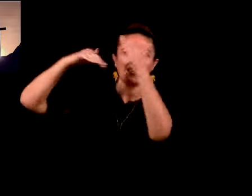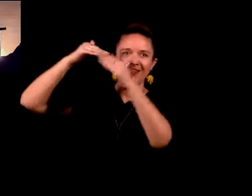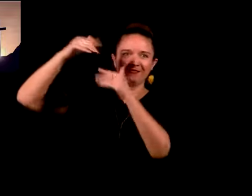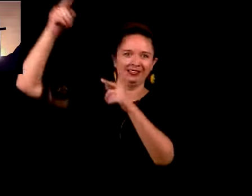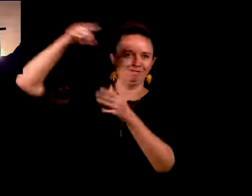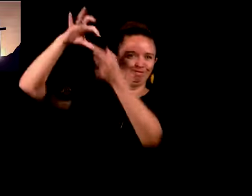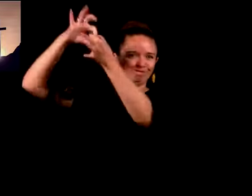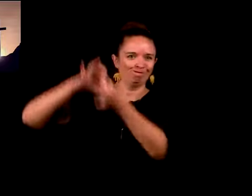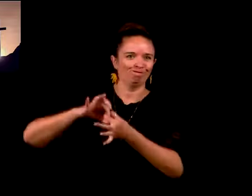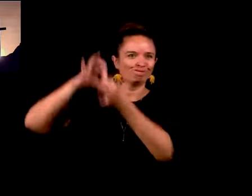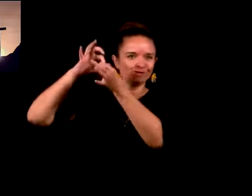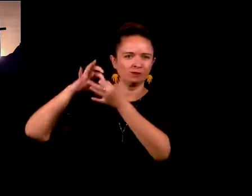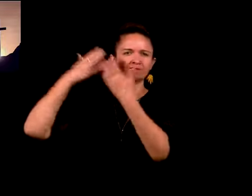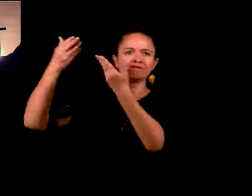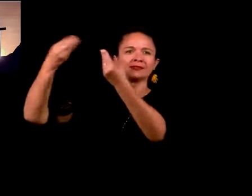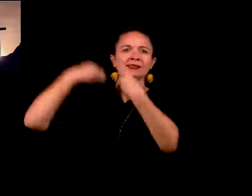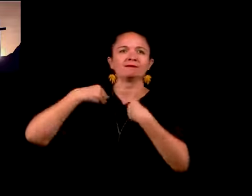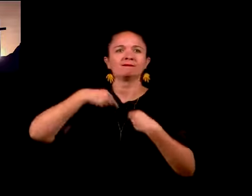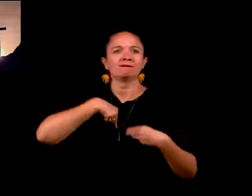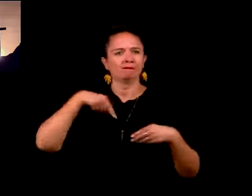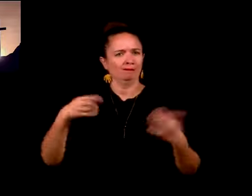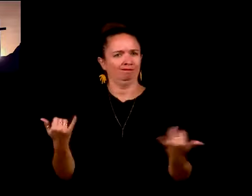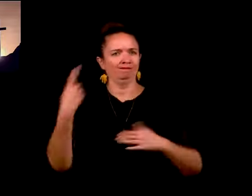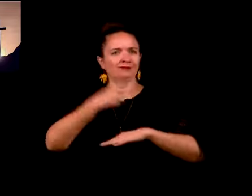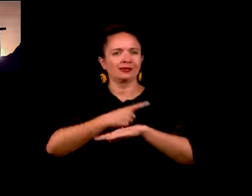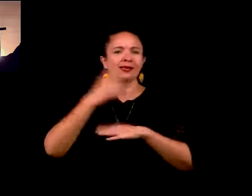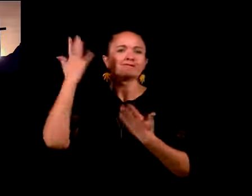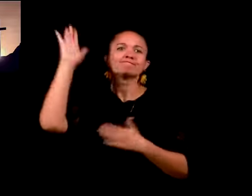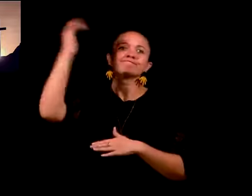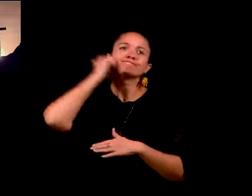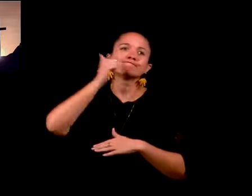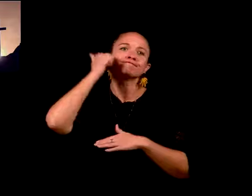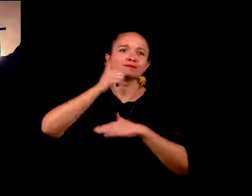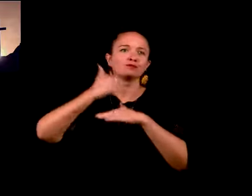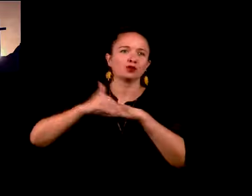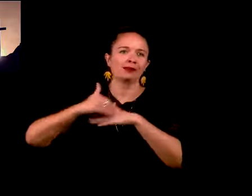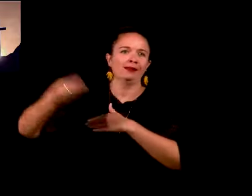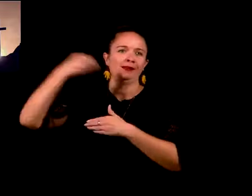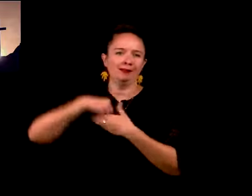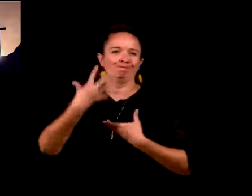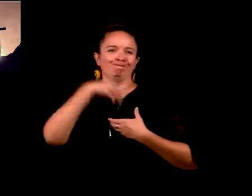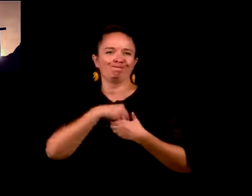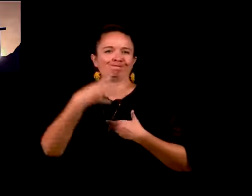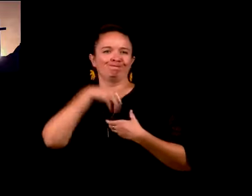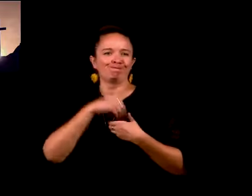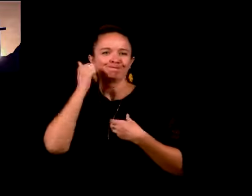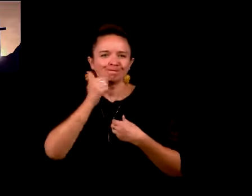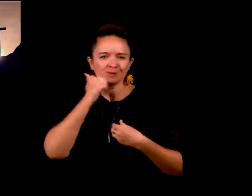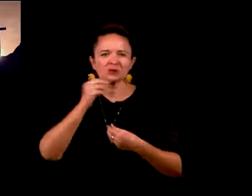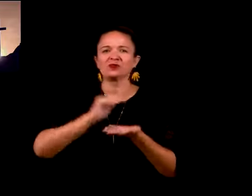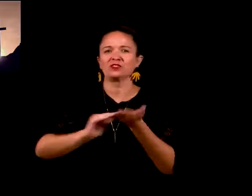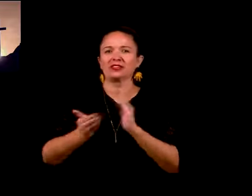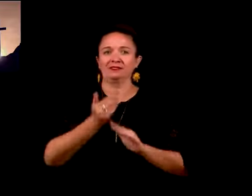is in heaven. Give us this day our daily bread, and forgive